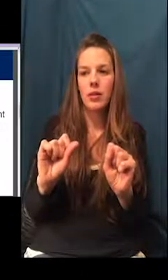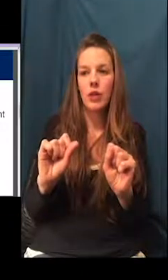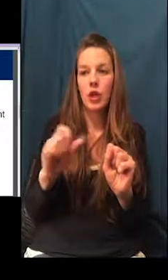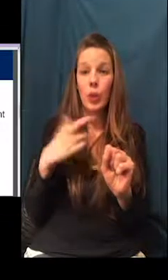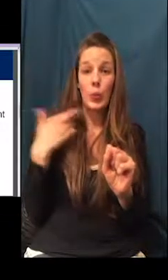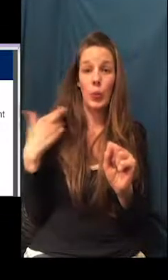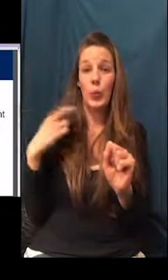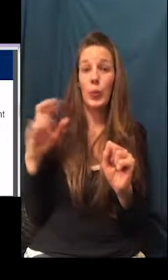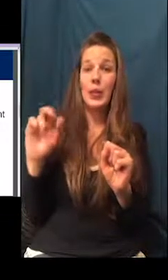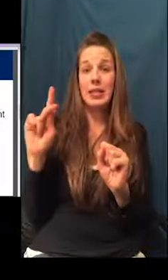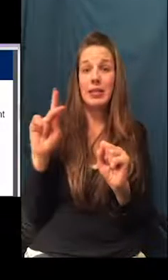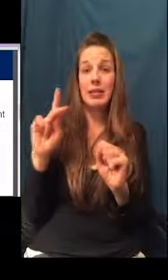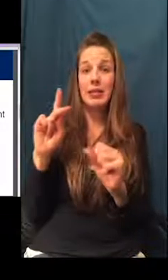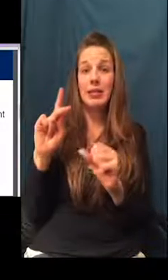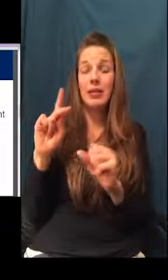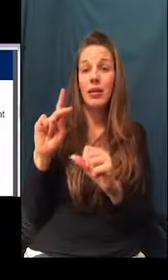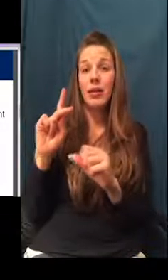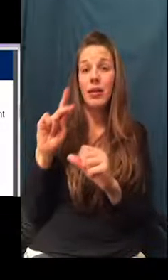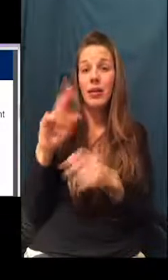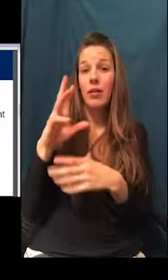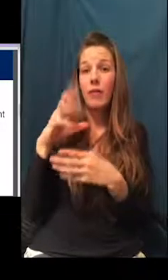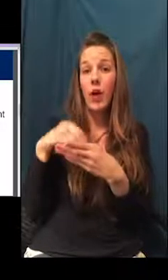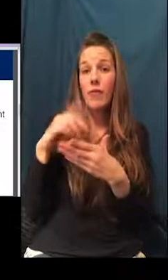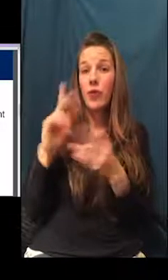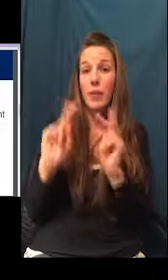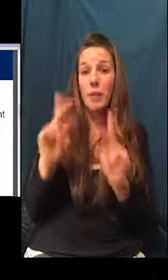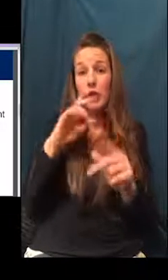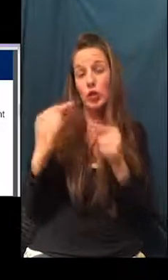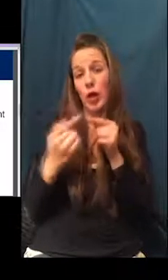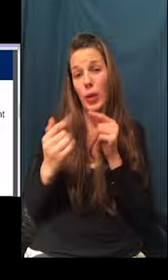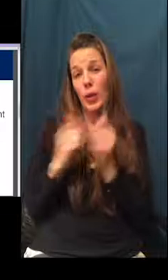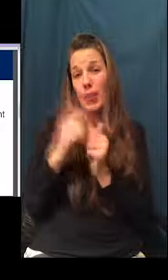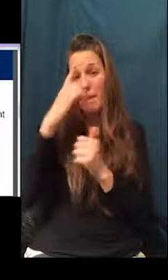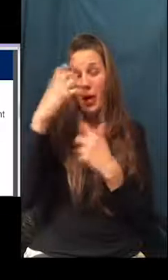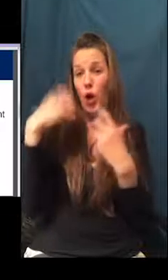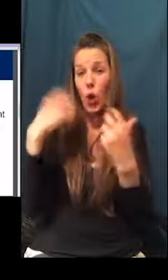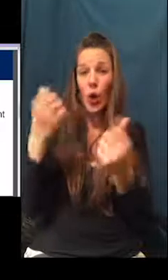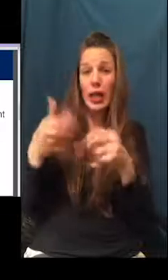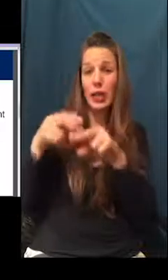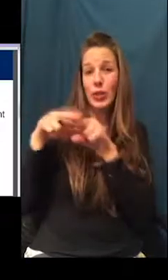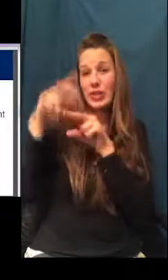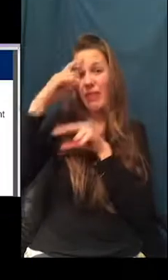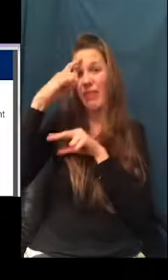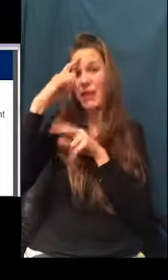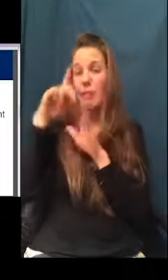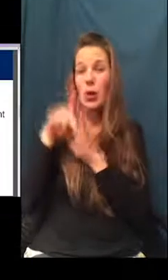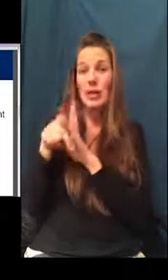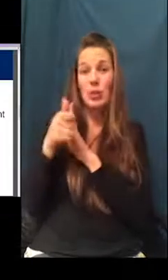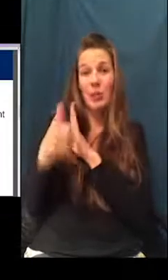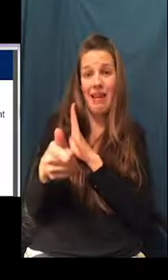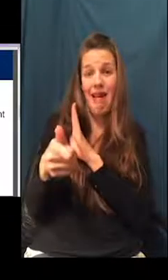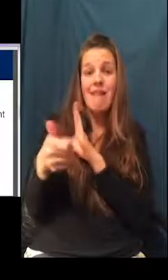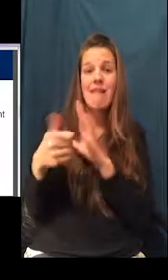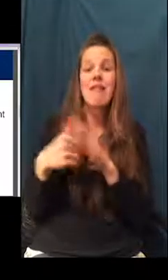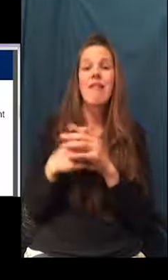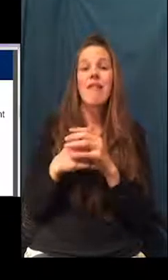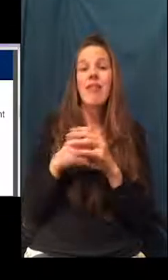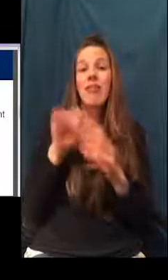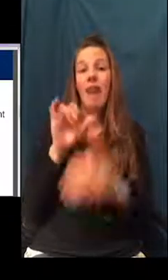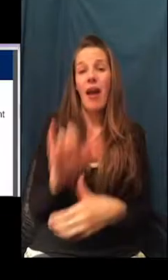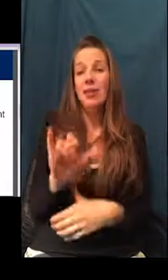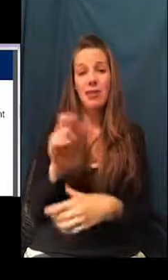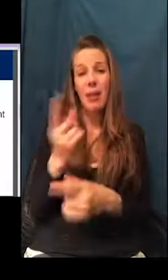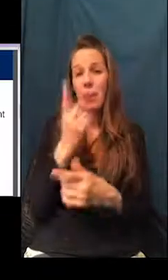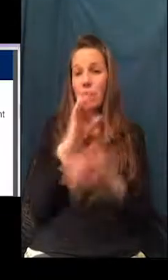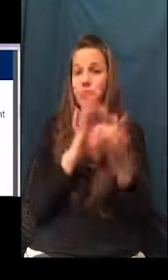a risk factor for people that are struggling with their mental health for increasing thoughts of suicide. And that is something that